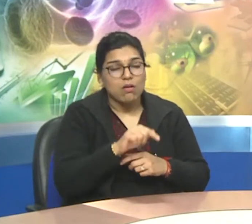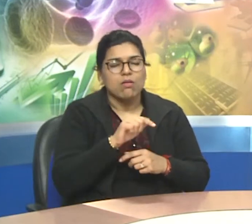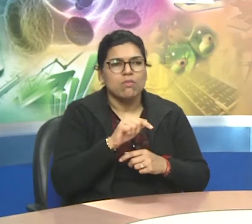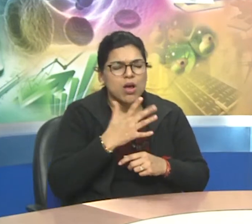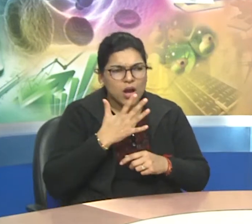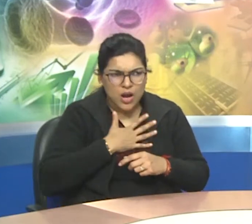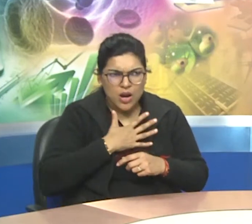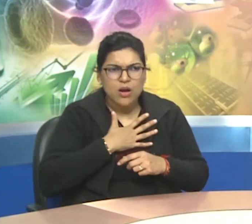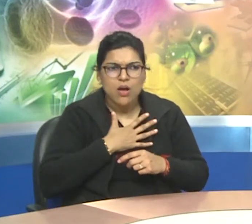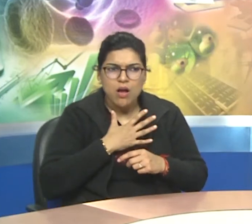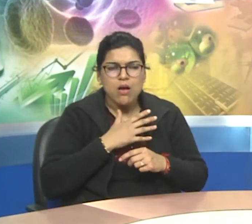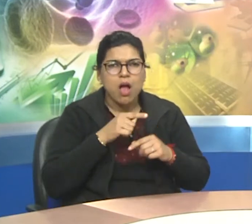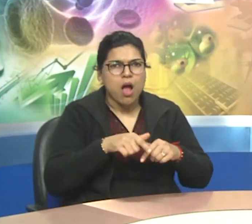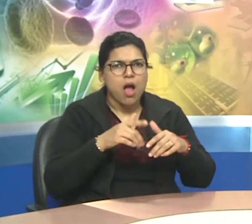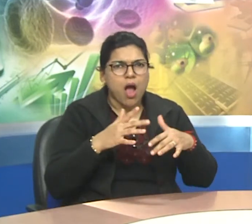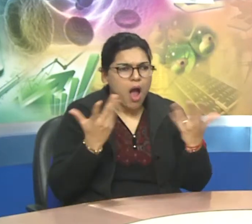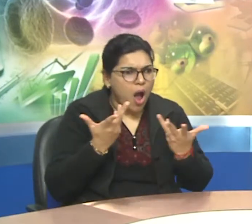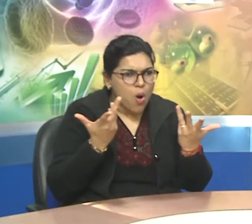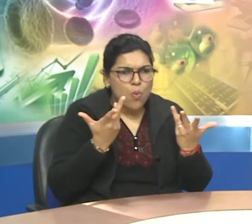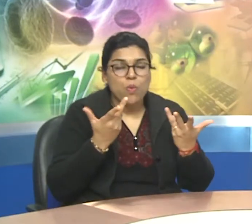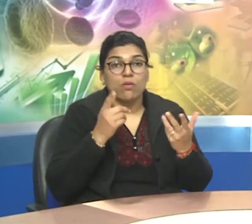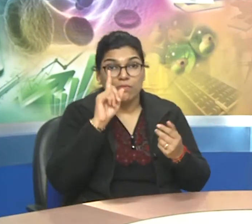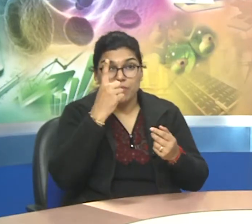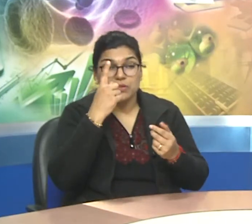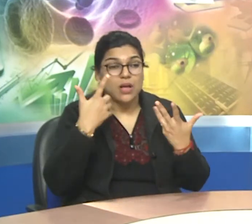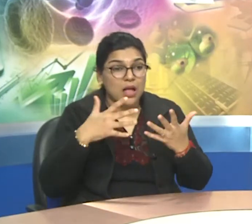And broken glass can be remelted in furnaces,